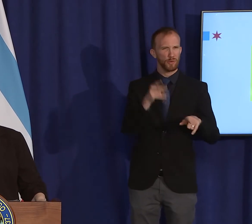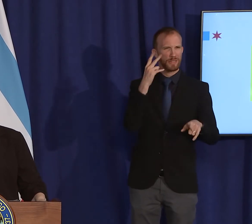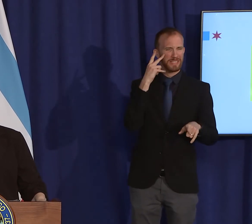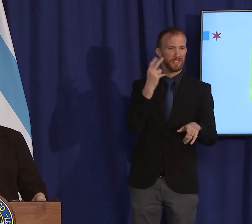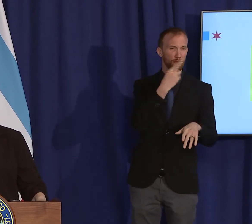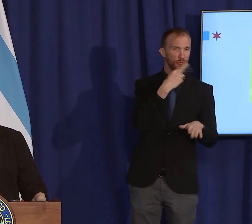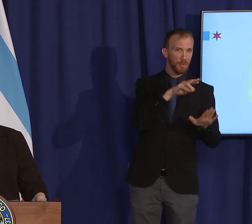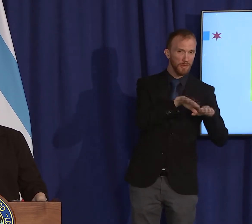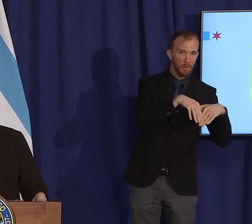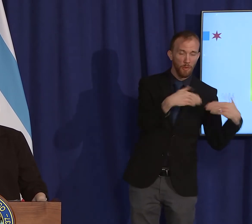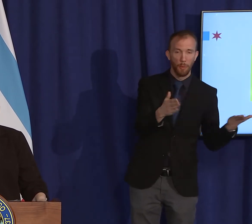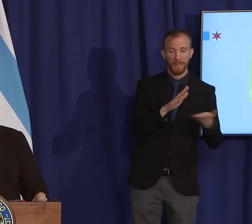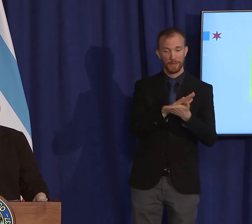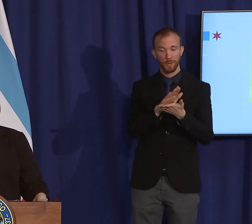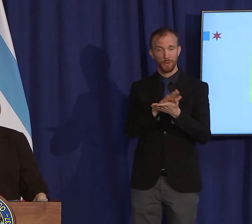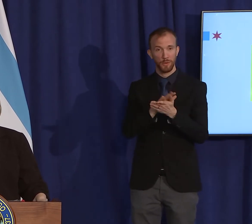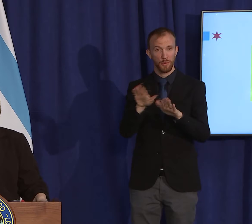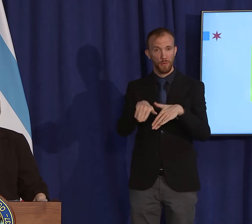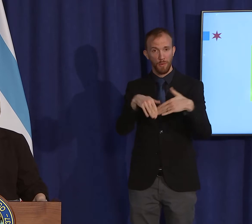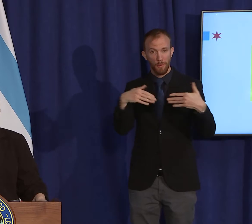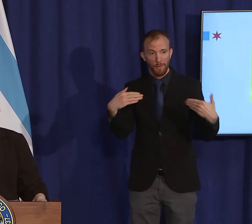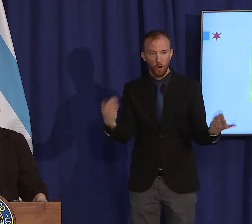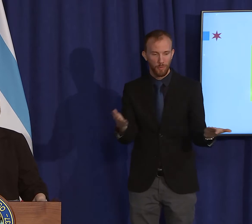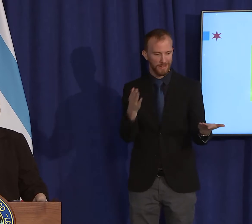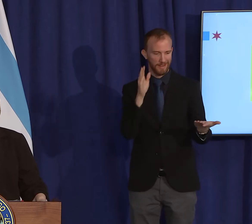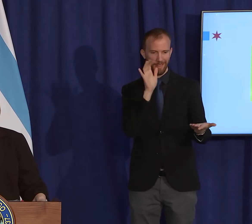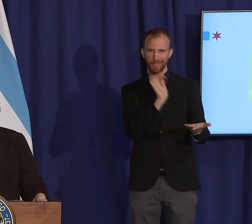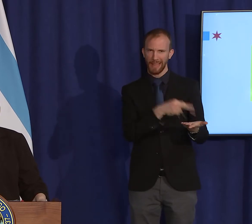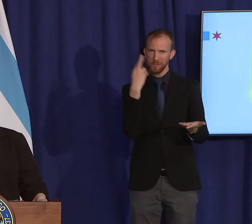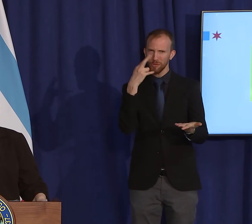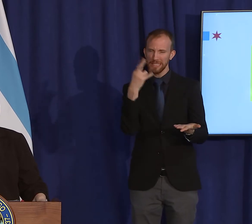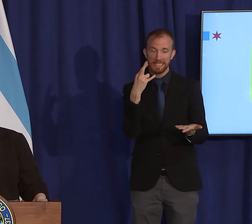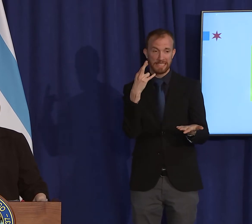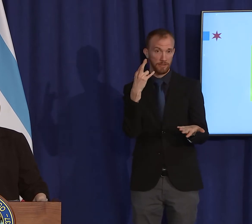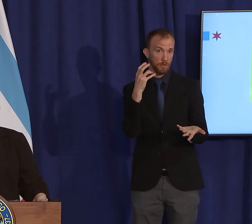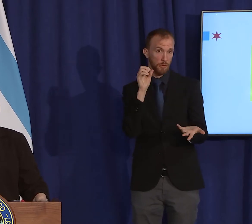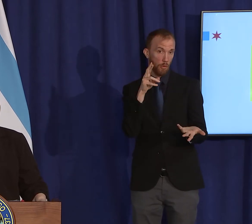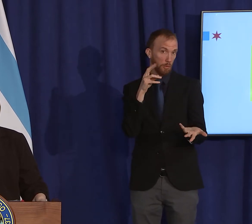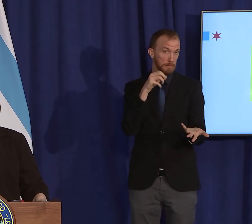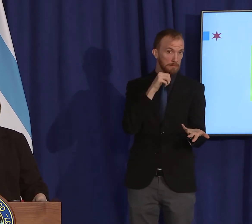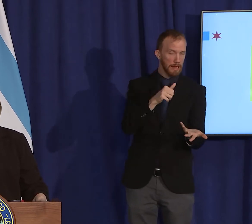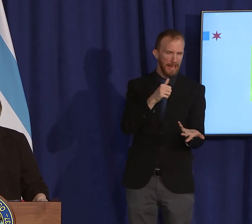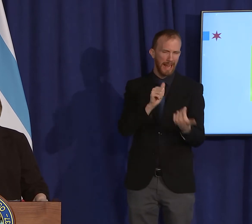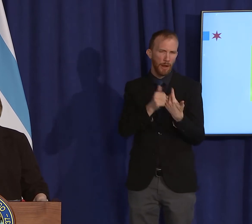school reopening factored into it? And if that isn't a factor, how do you know that? So